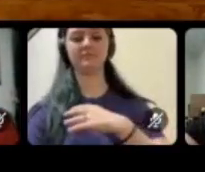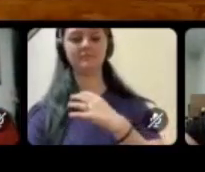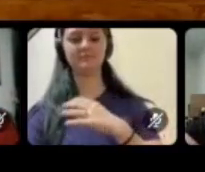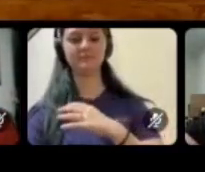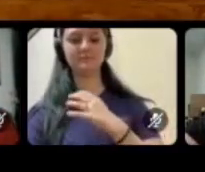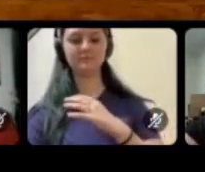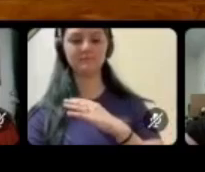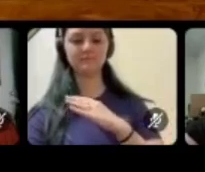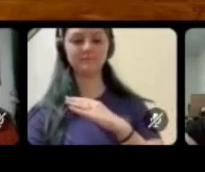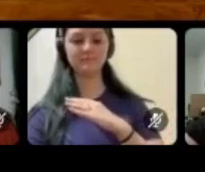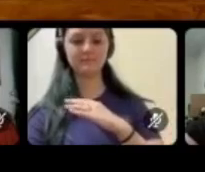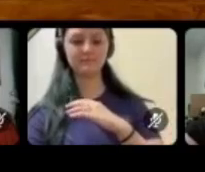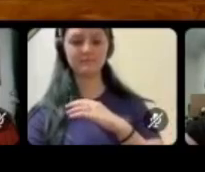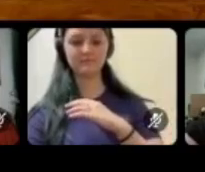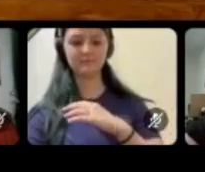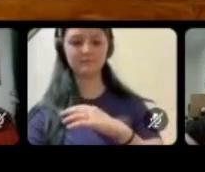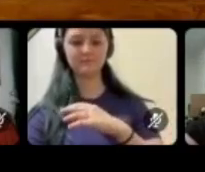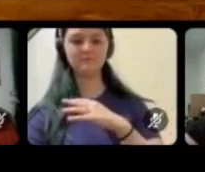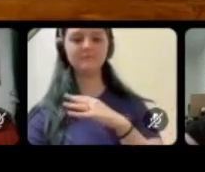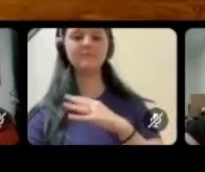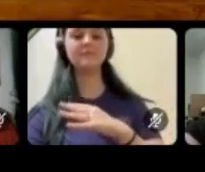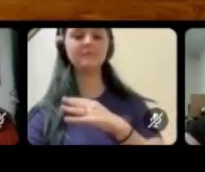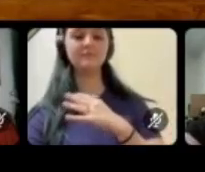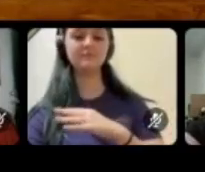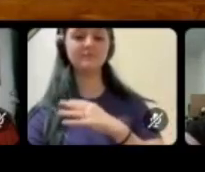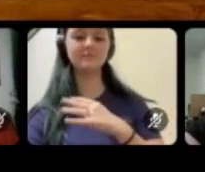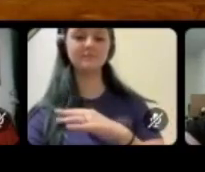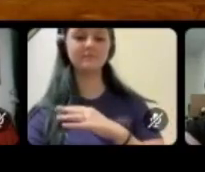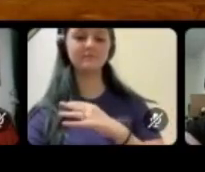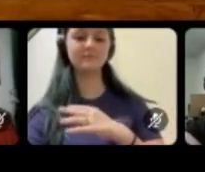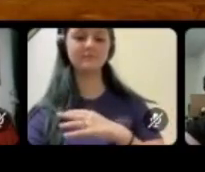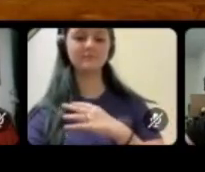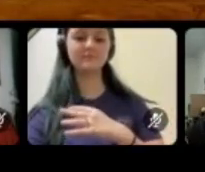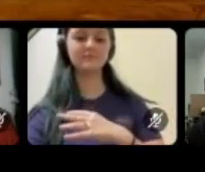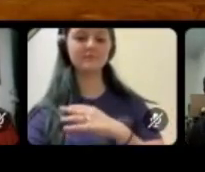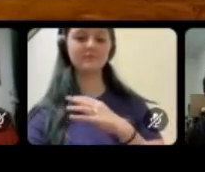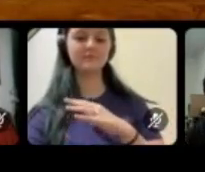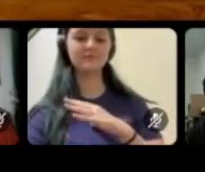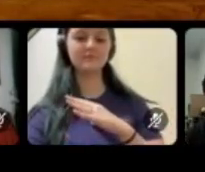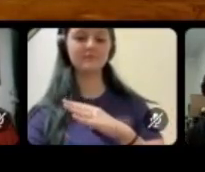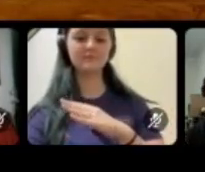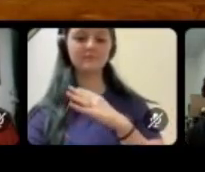my hand like that for whatever reason. Fine. Either way, it is fine.